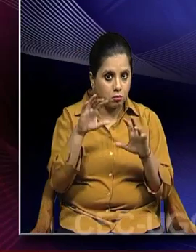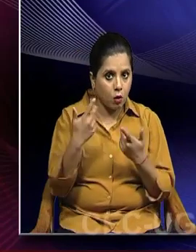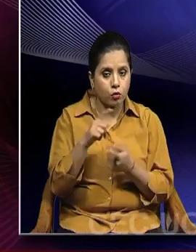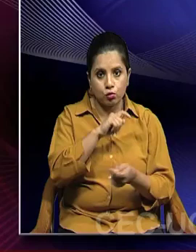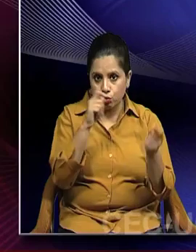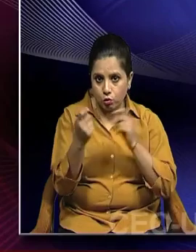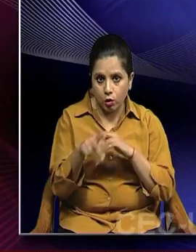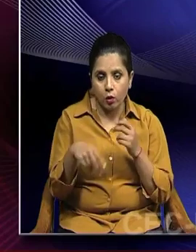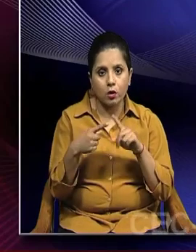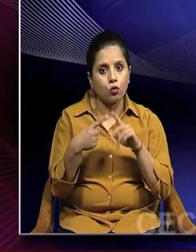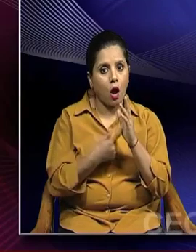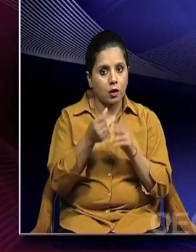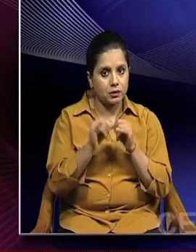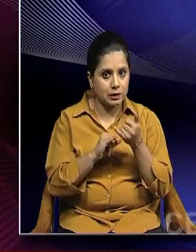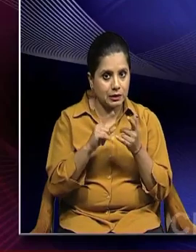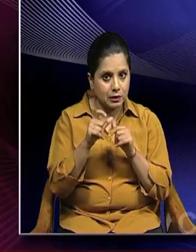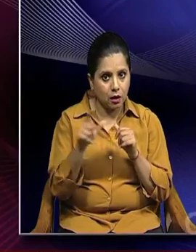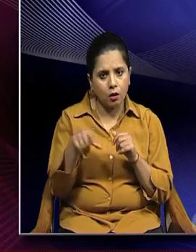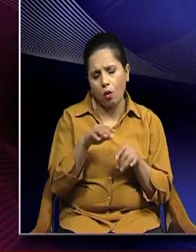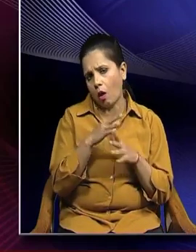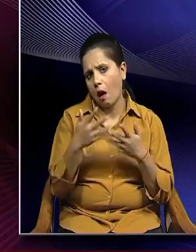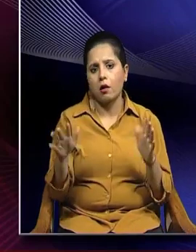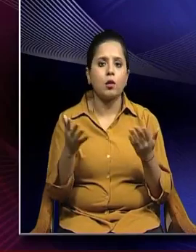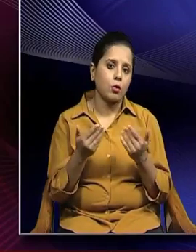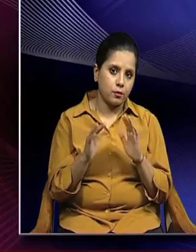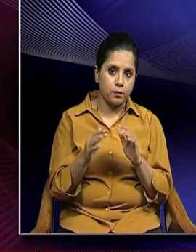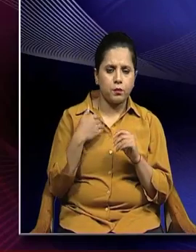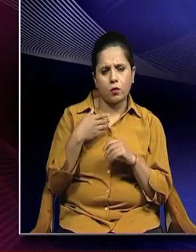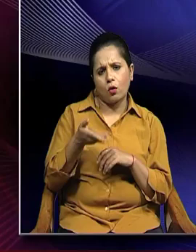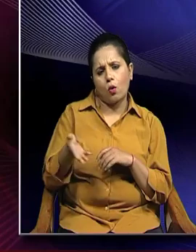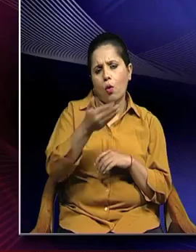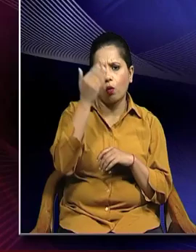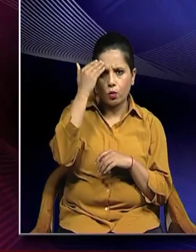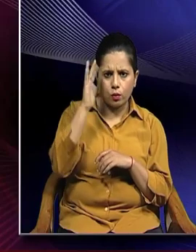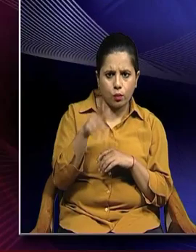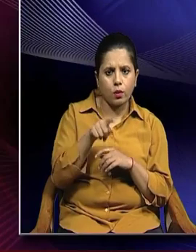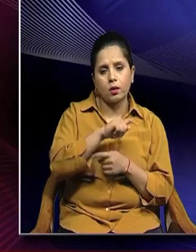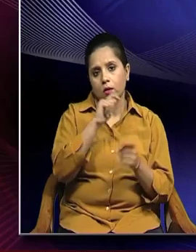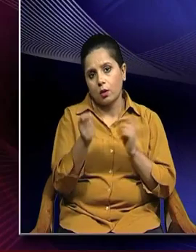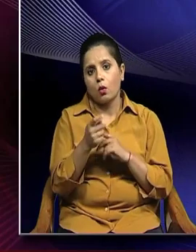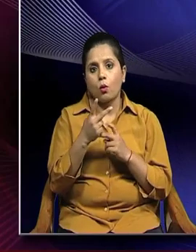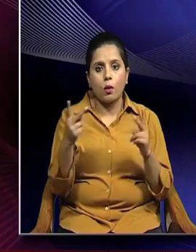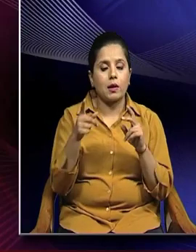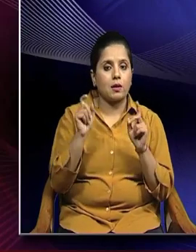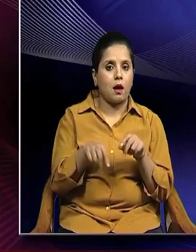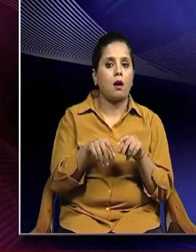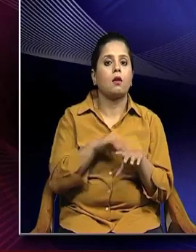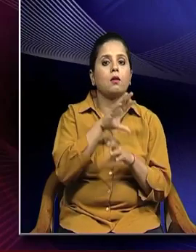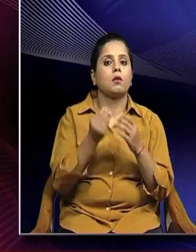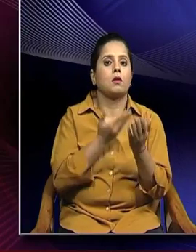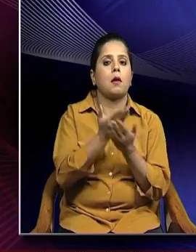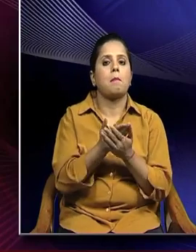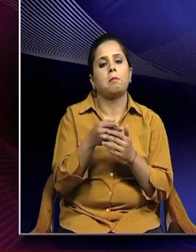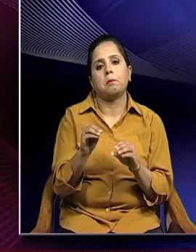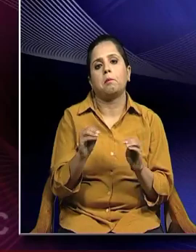be transcendental in nature. And we all know that transformational and transcendental can bring the better